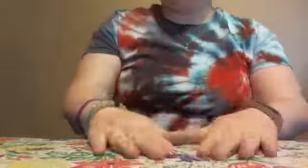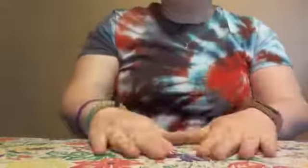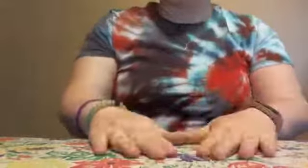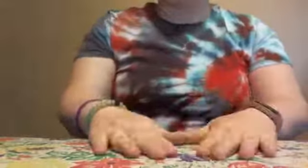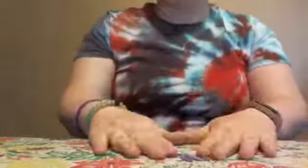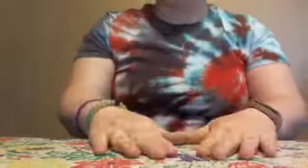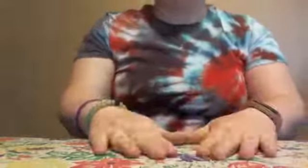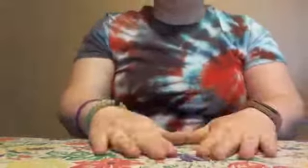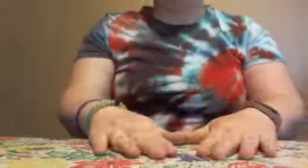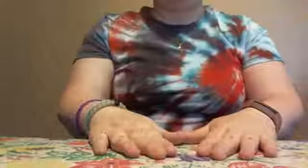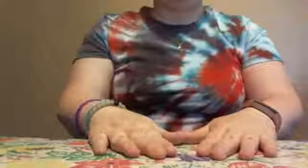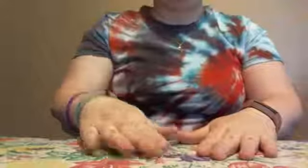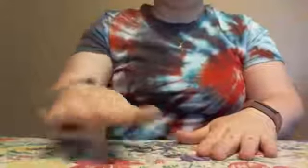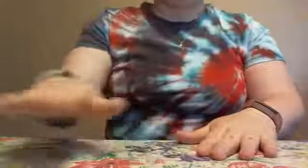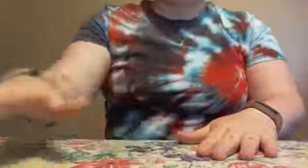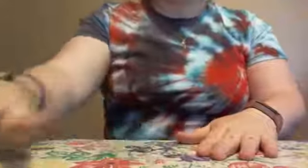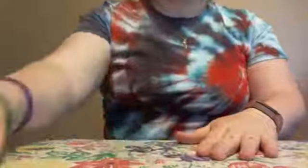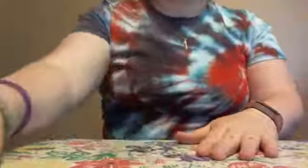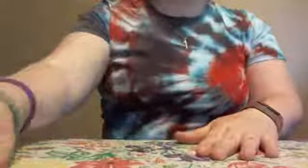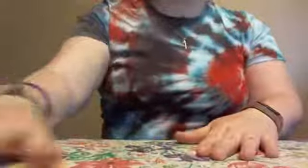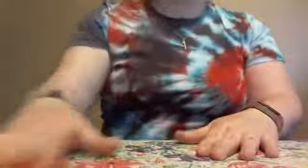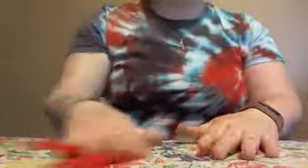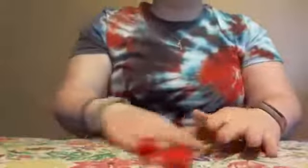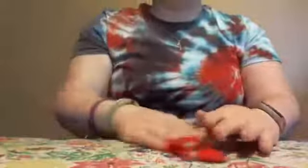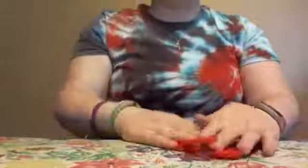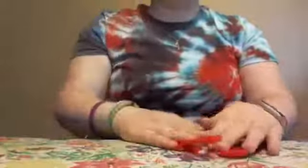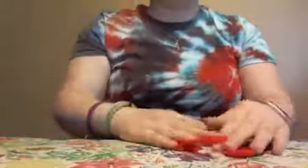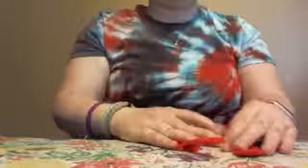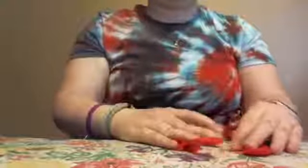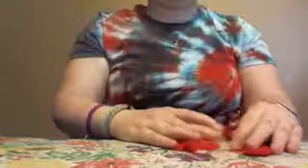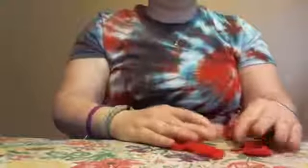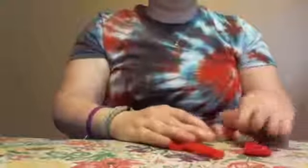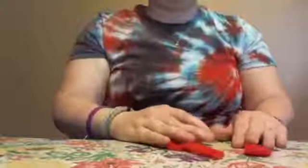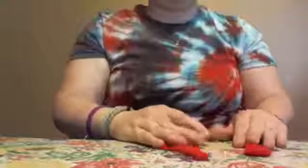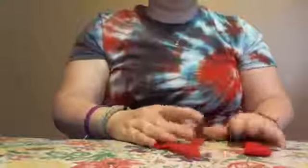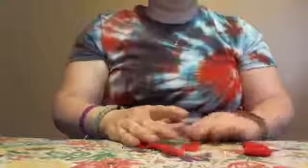All right, and now we're going to make it a little more challenging. So we're going to have,